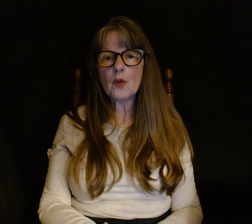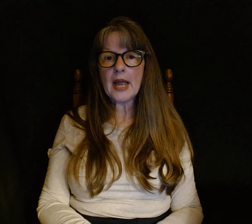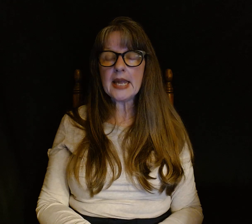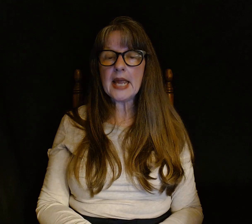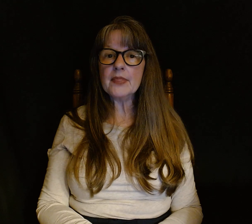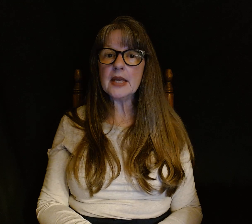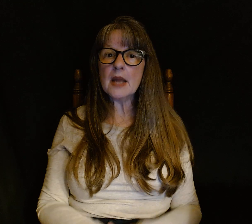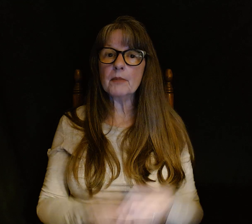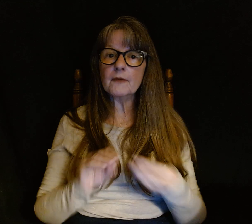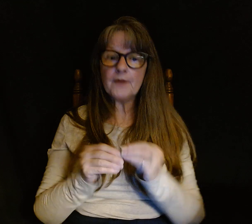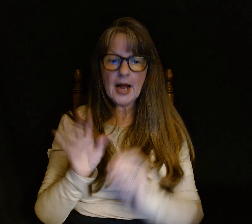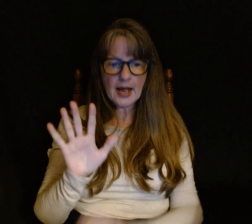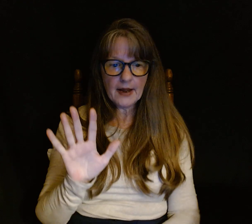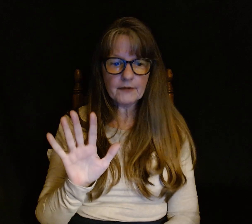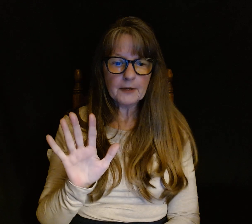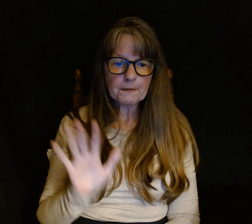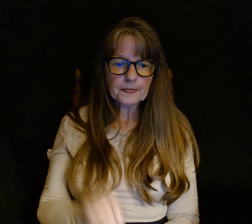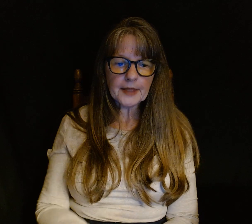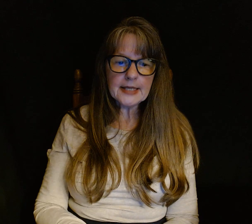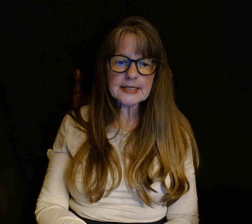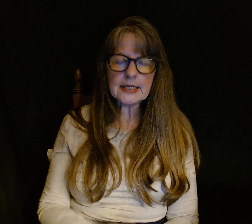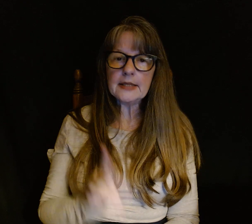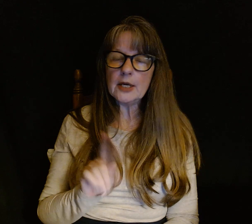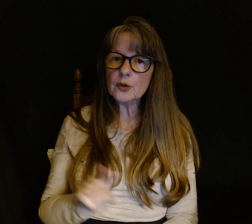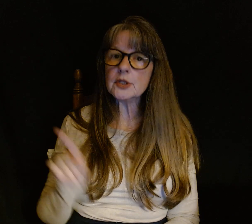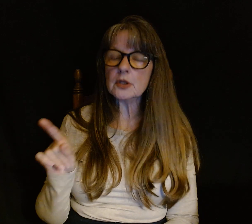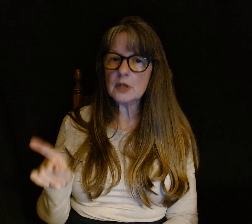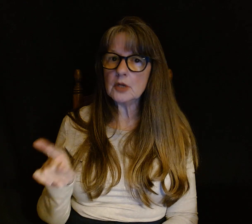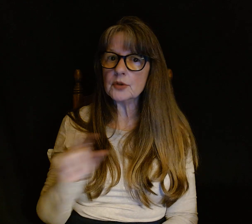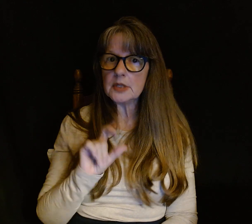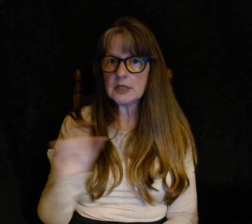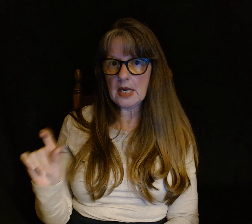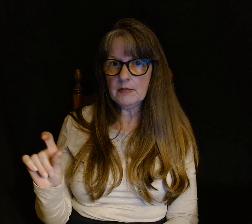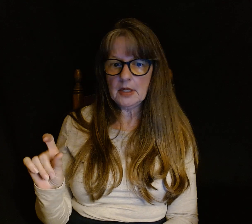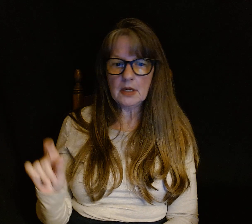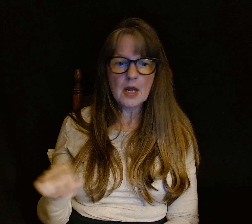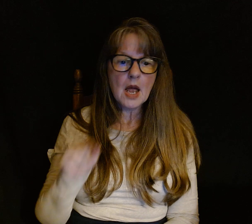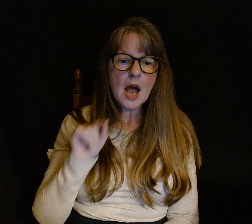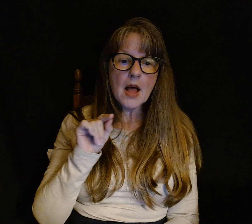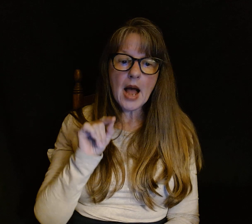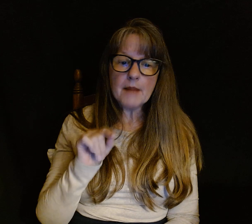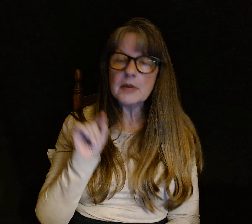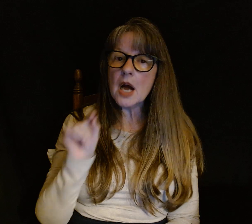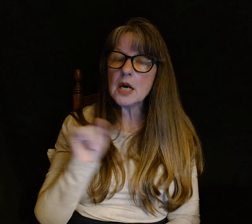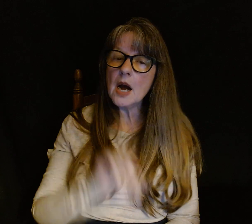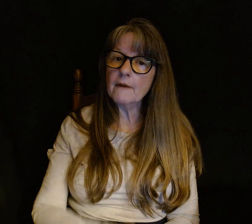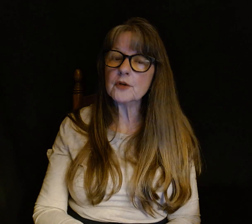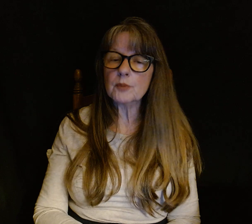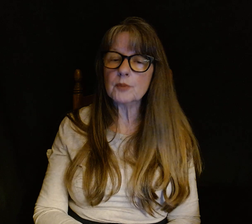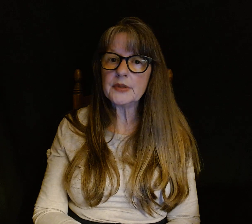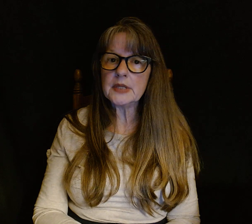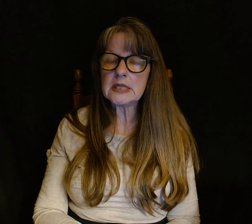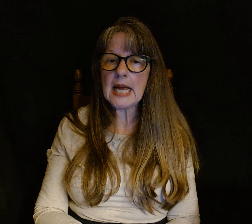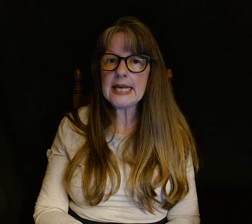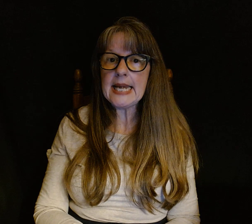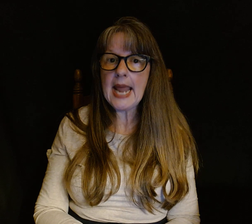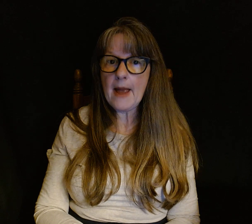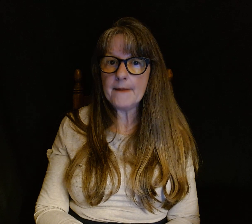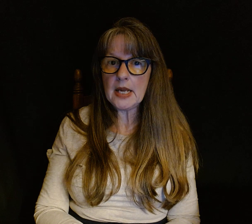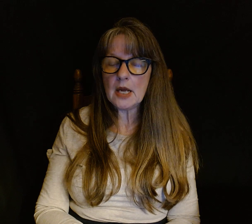Okay, and then number 5 is, here's the statement. I'm not comfortable with this dynamic.